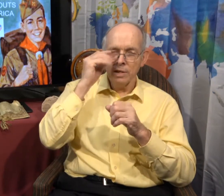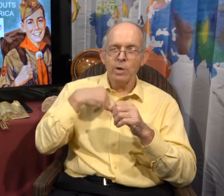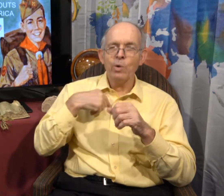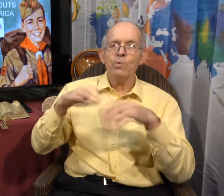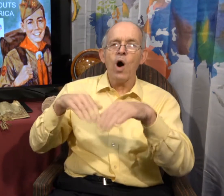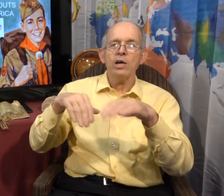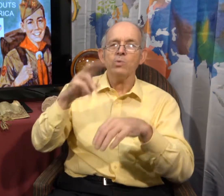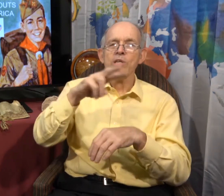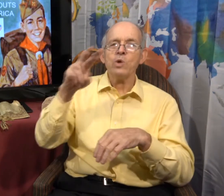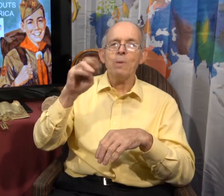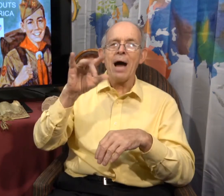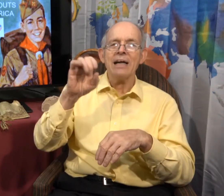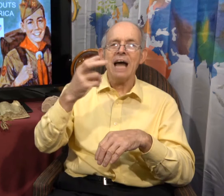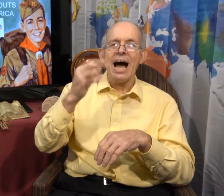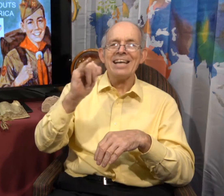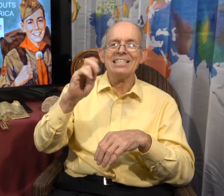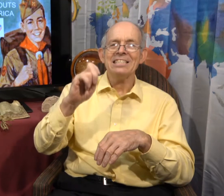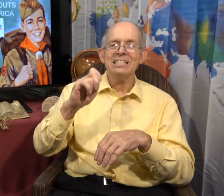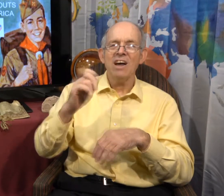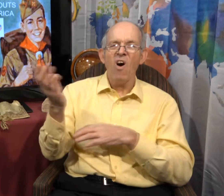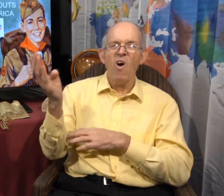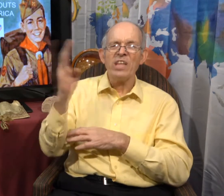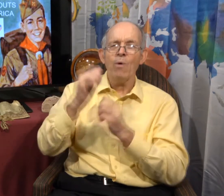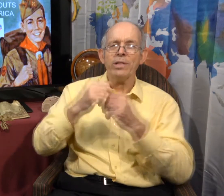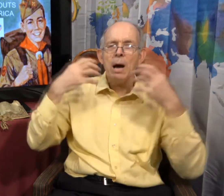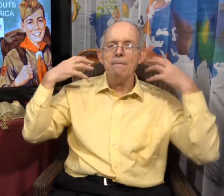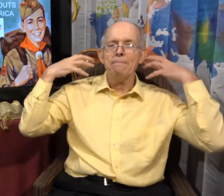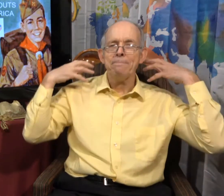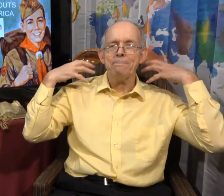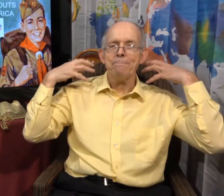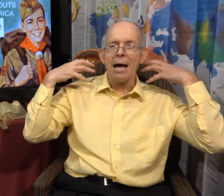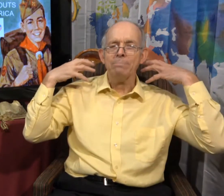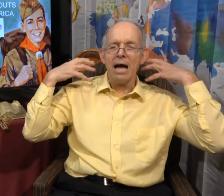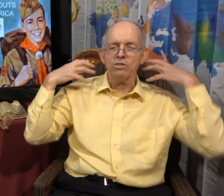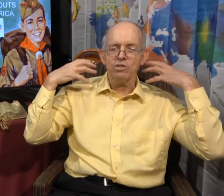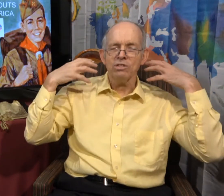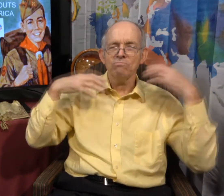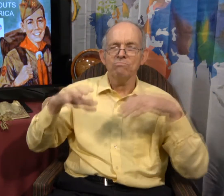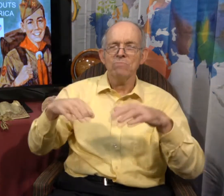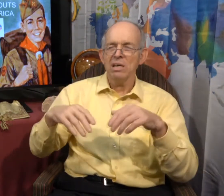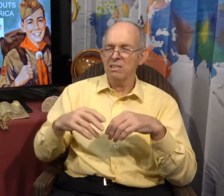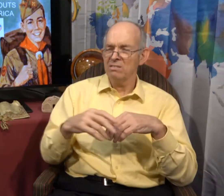We were 22 miles high. Oh, that was back pass.